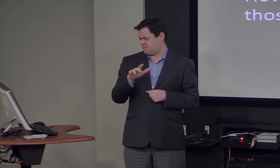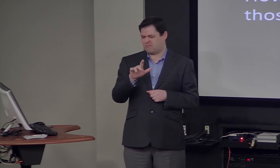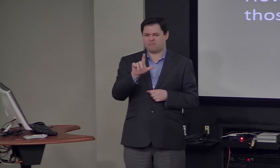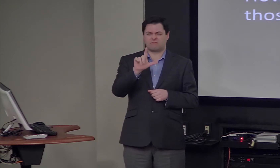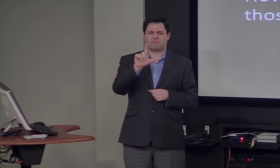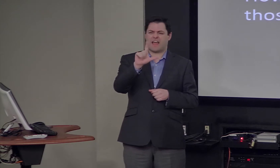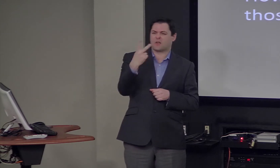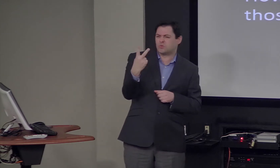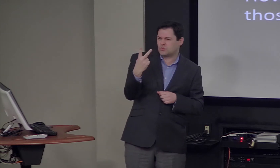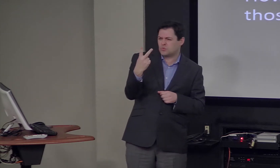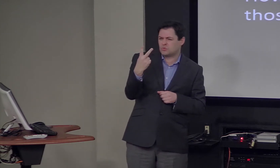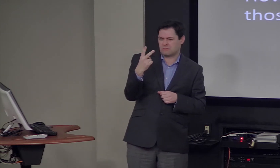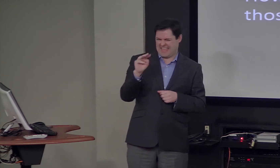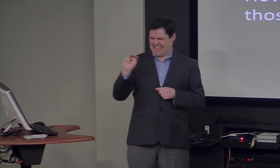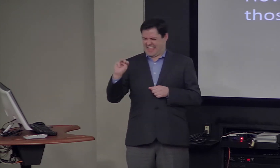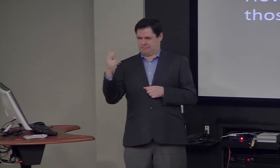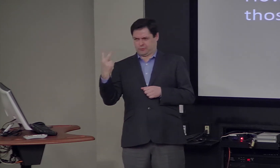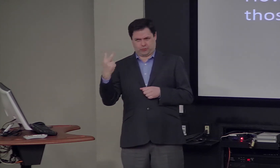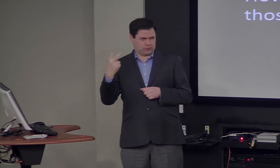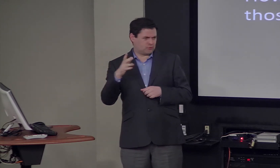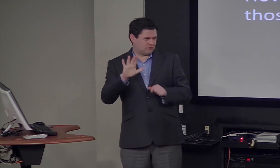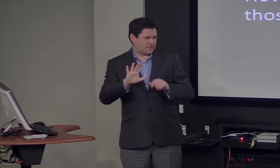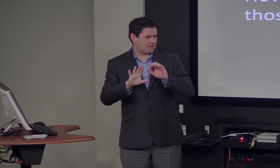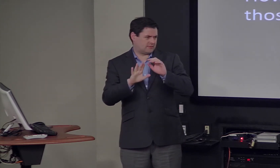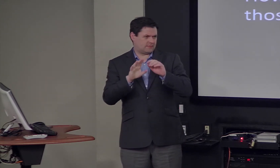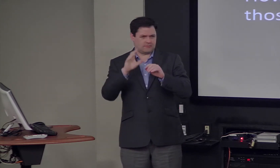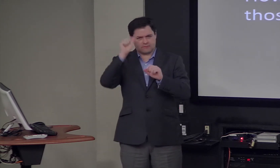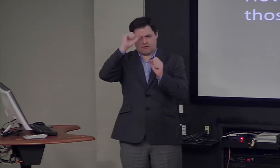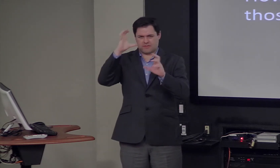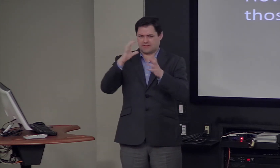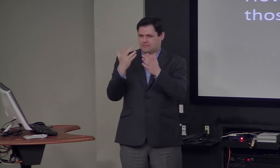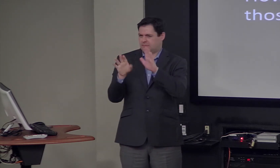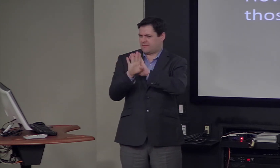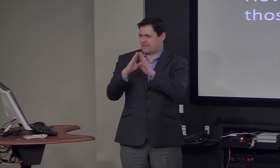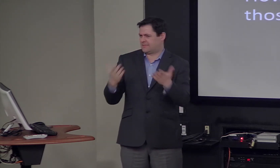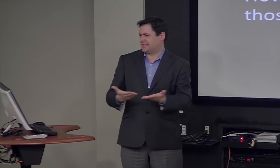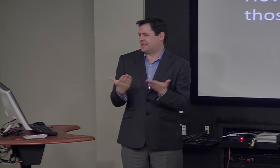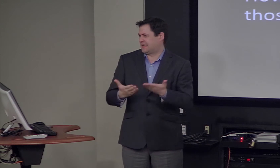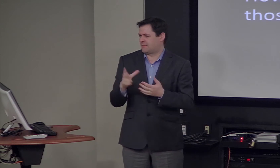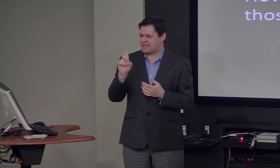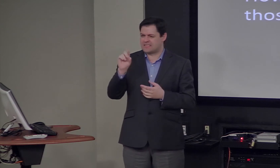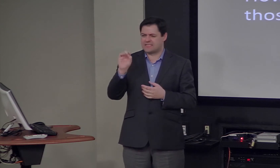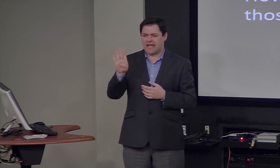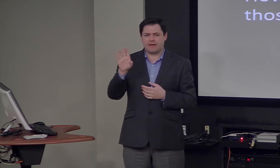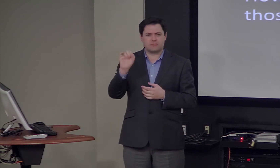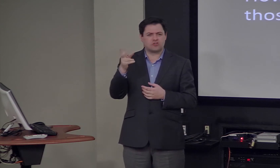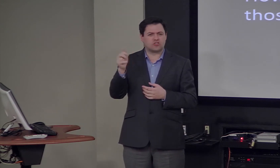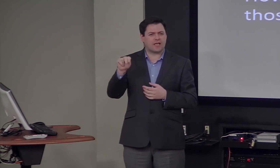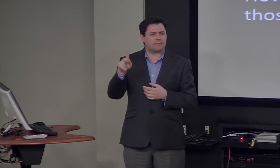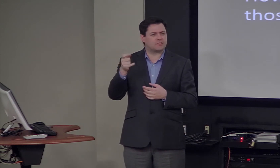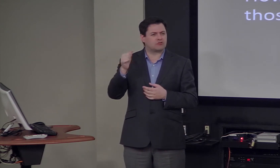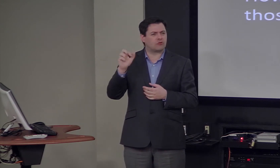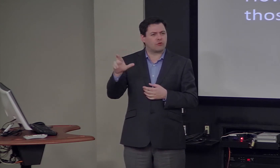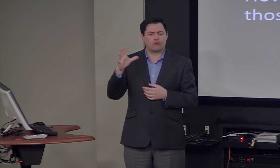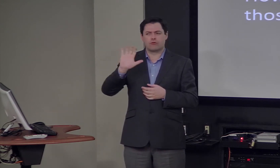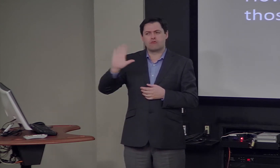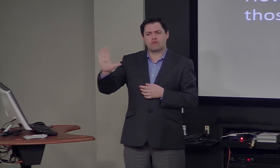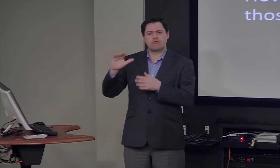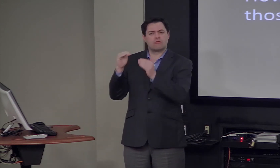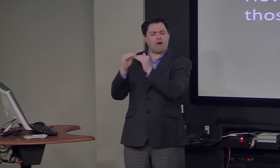I think most of us are very well aware of the fact that individuals who are learning a language as a second language or